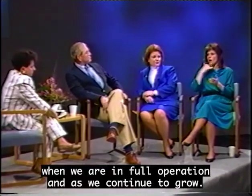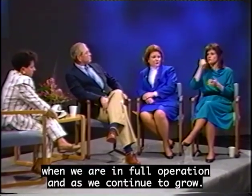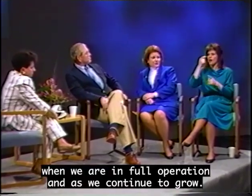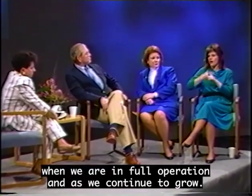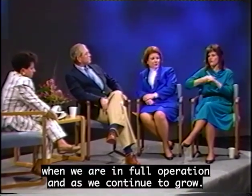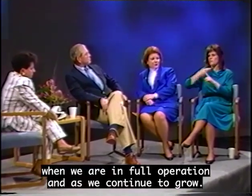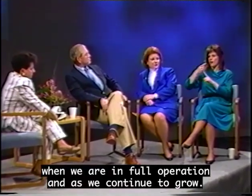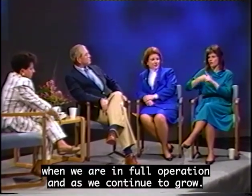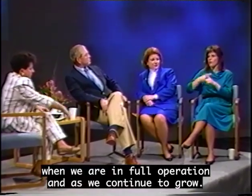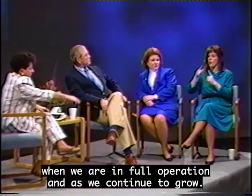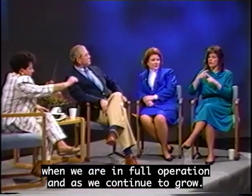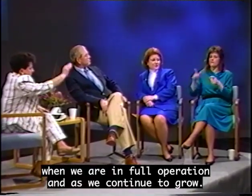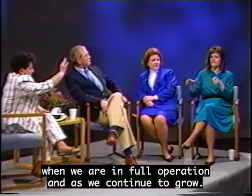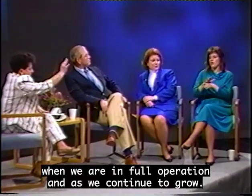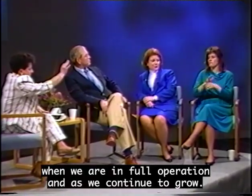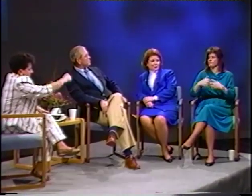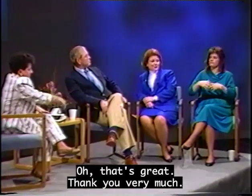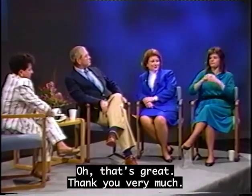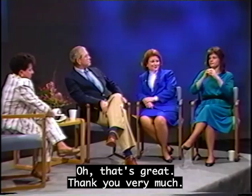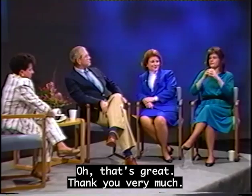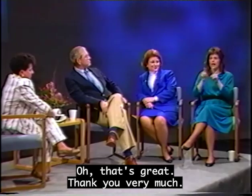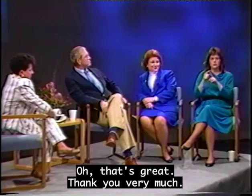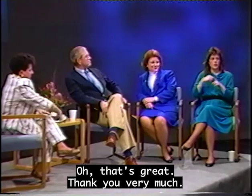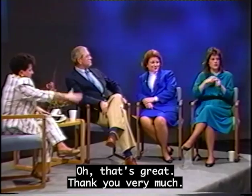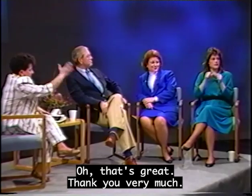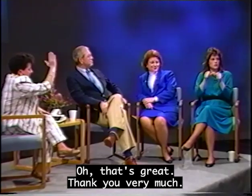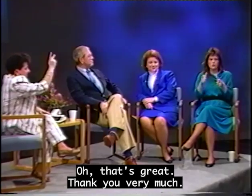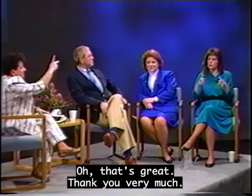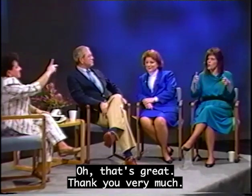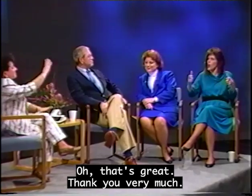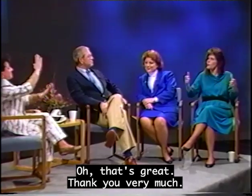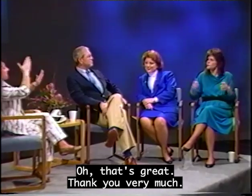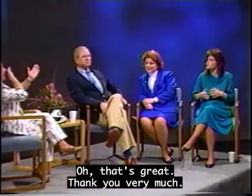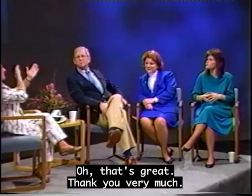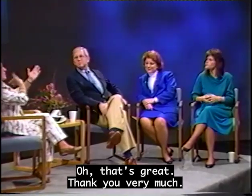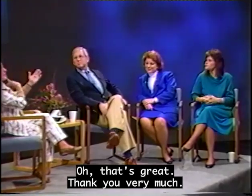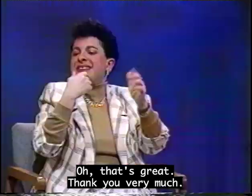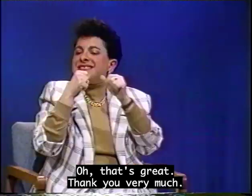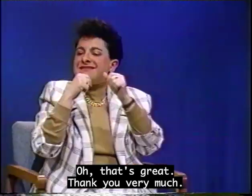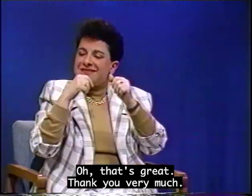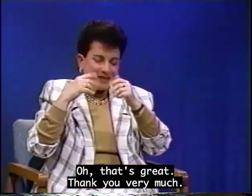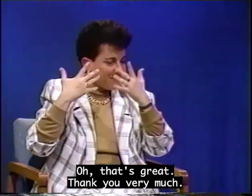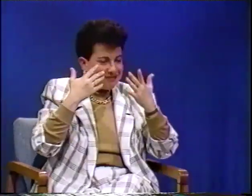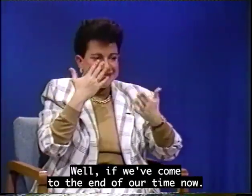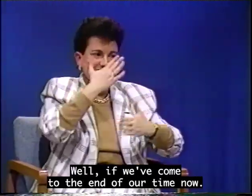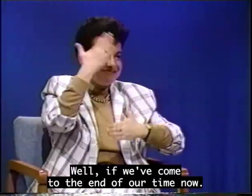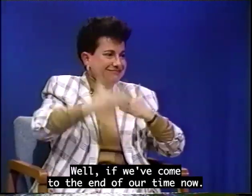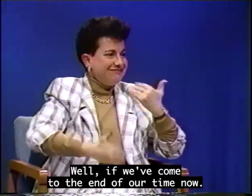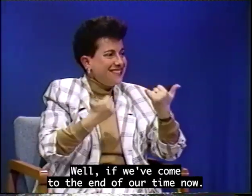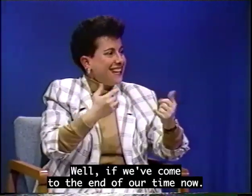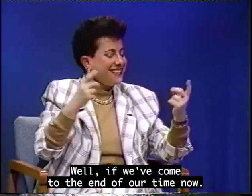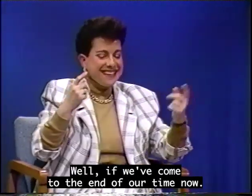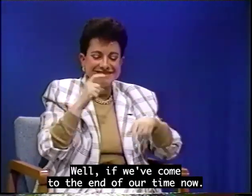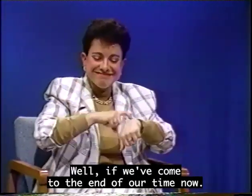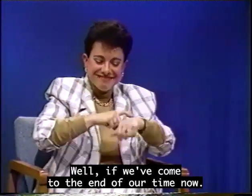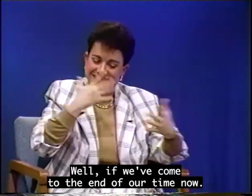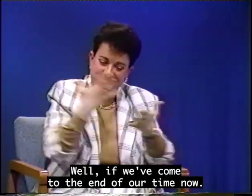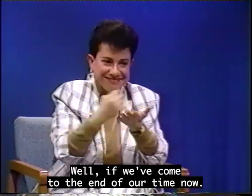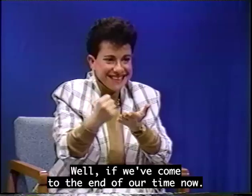full operation and as we continue to grow. Oh, that's great. Thank you very much. Well, we've come to